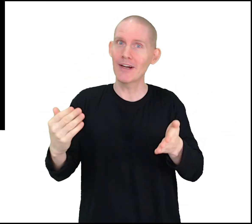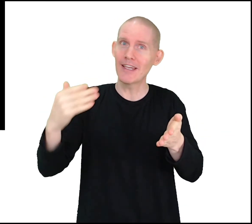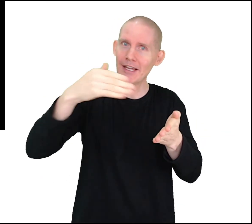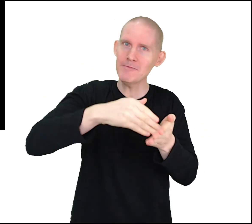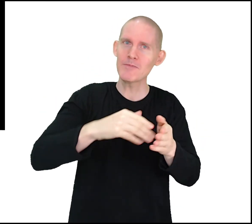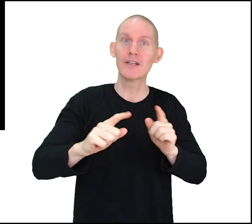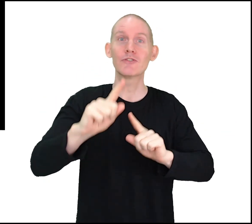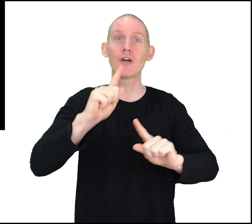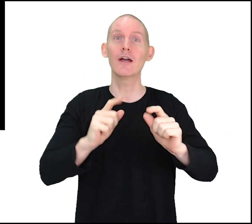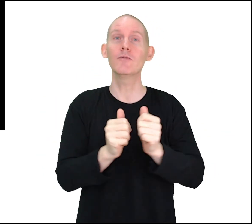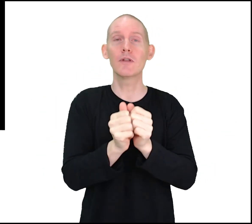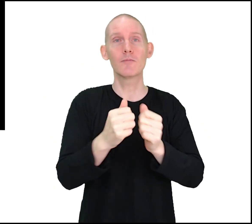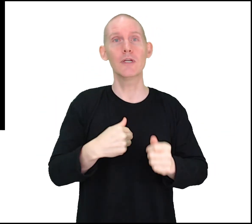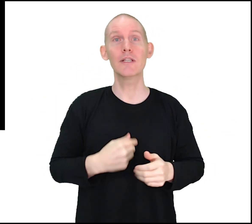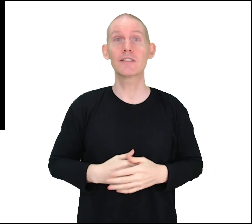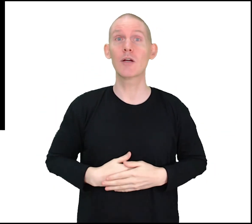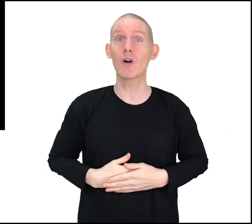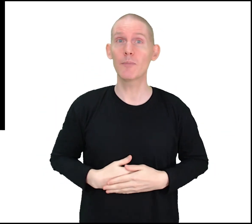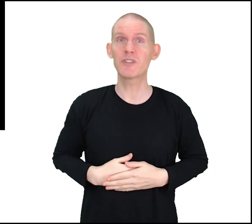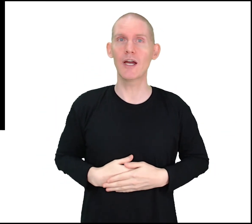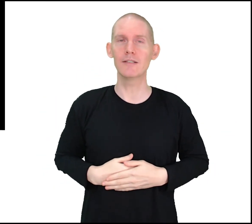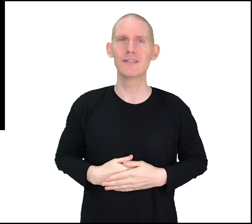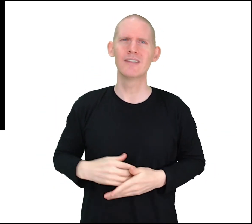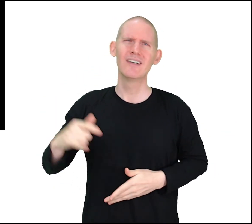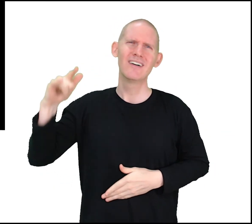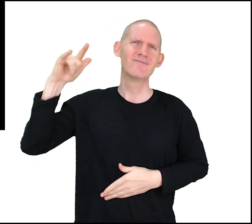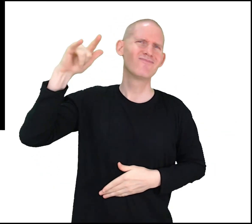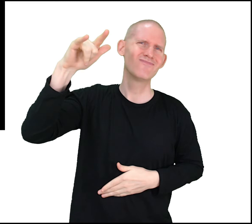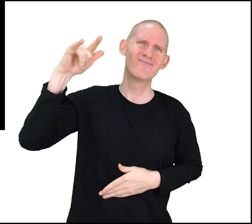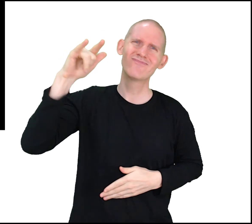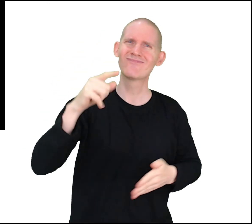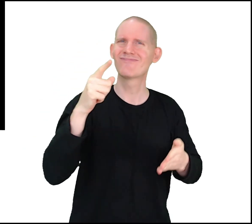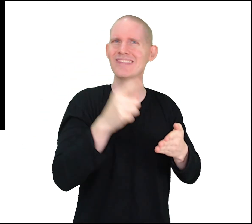again. Sign with me. Let's say we're upset.